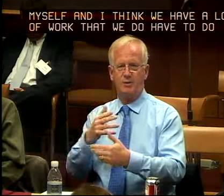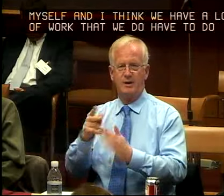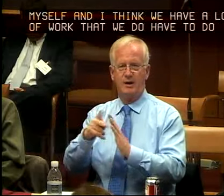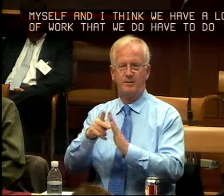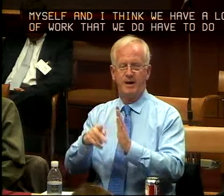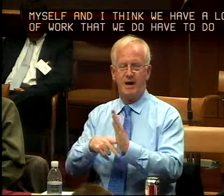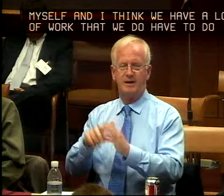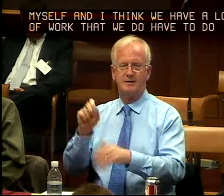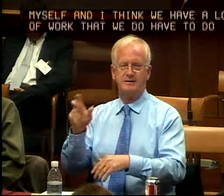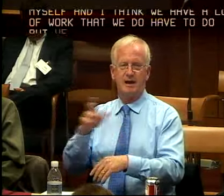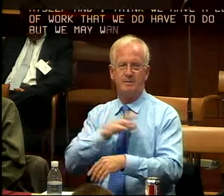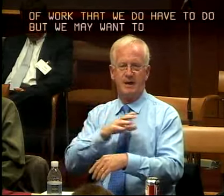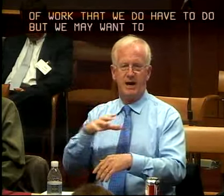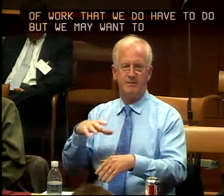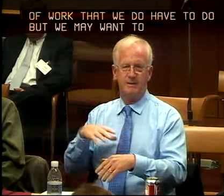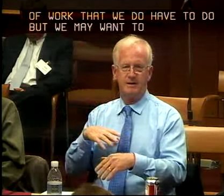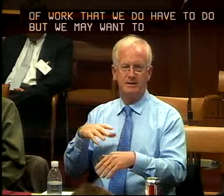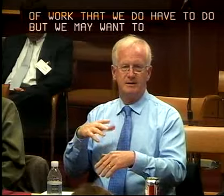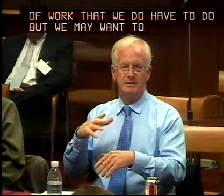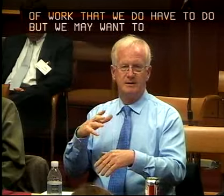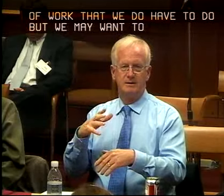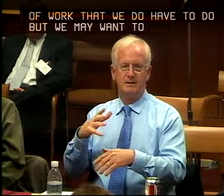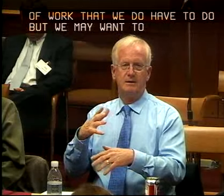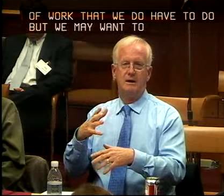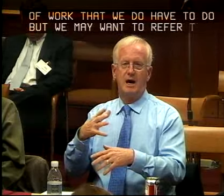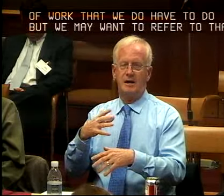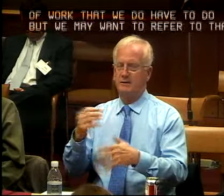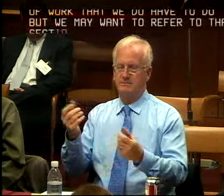that section in our policy subcommittee